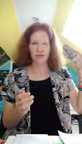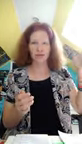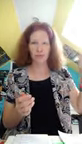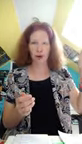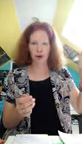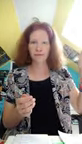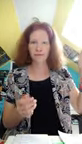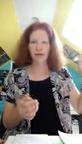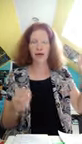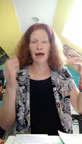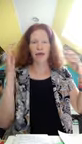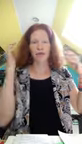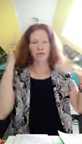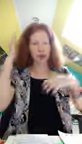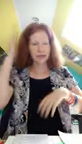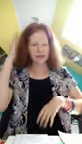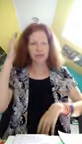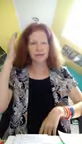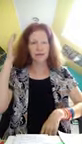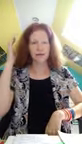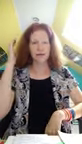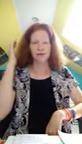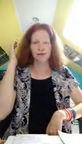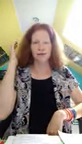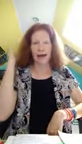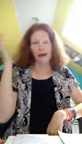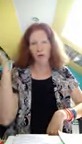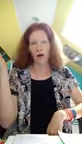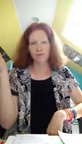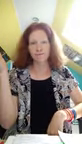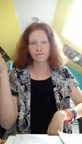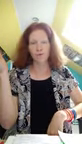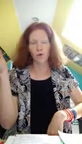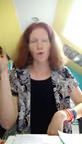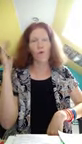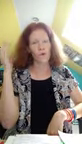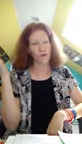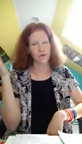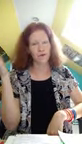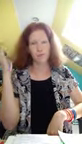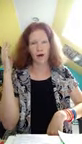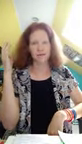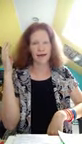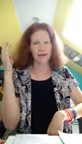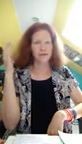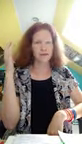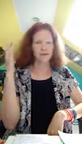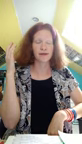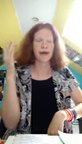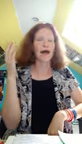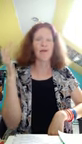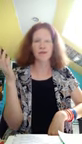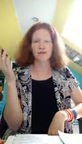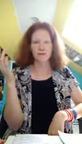the ball," and you process, "cat ball," or you process, "cat wants